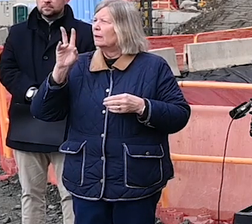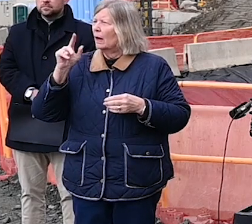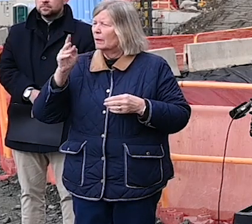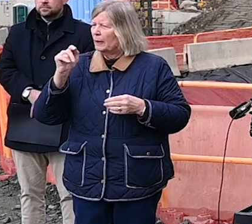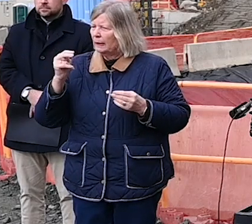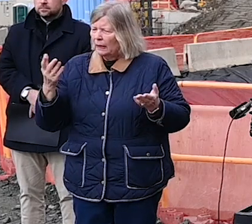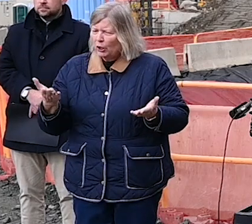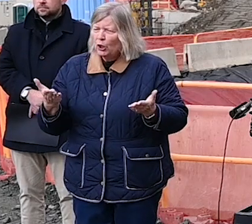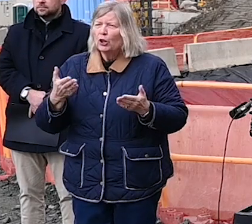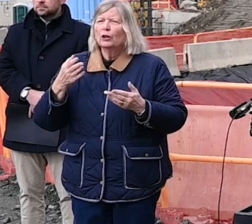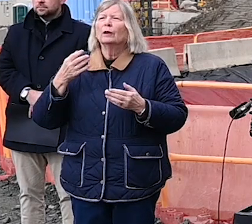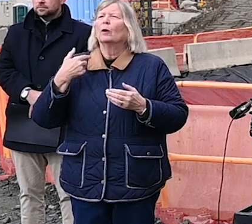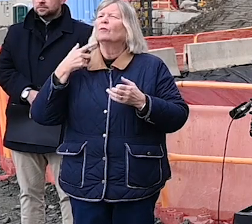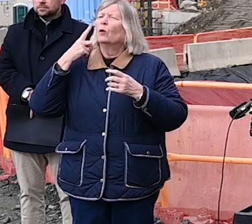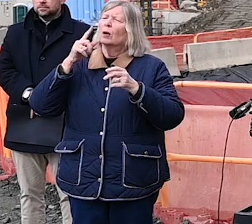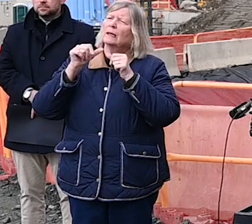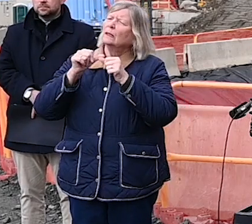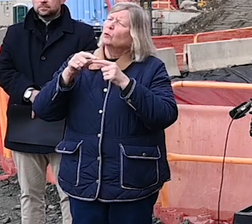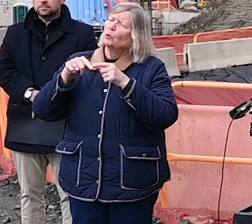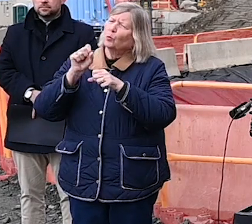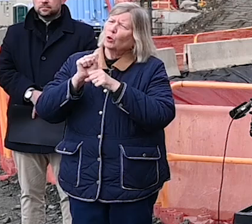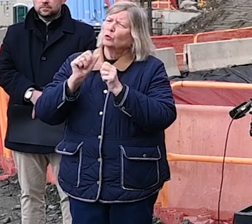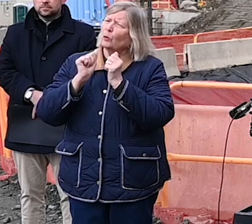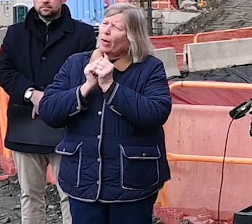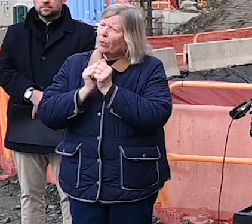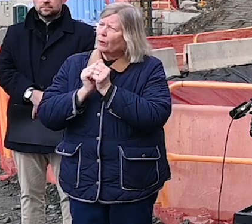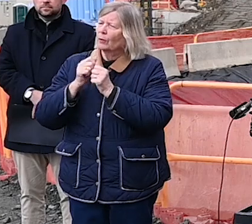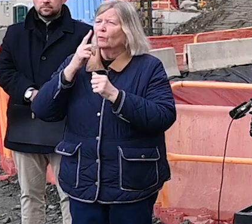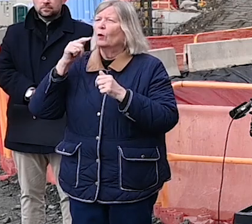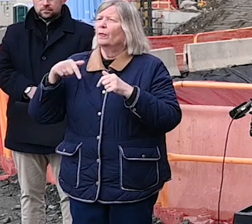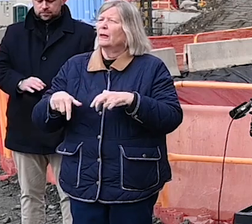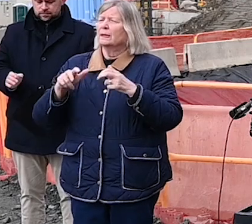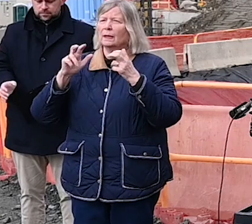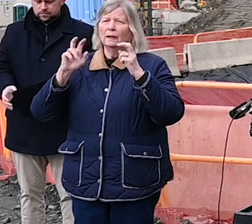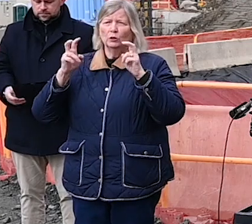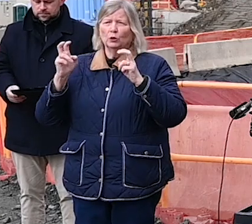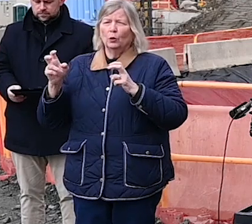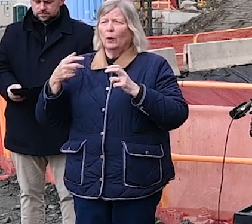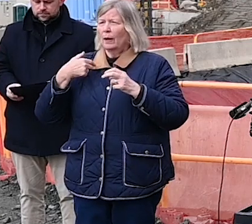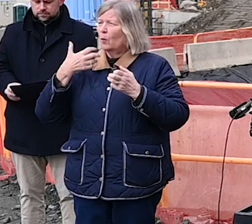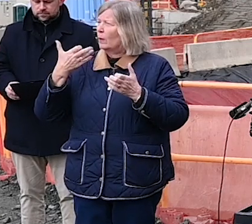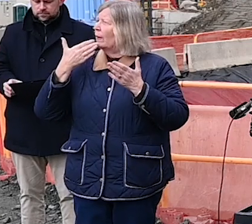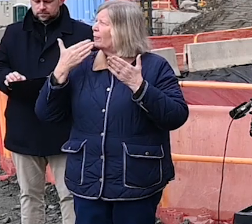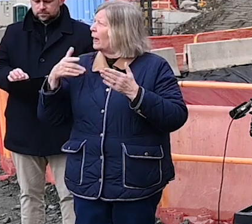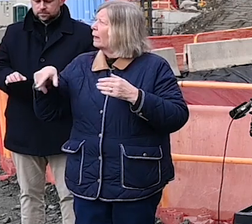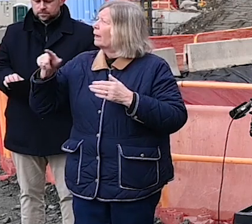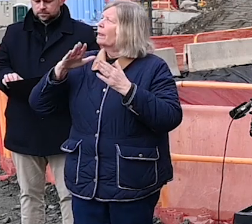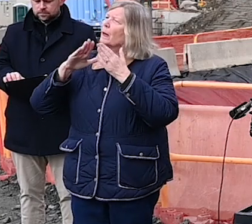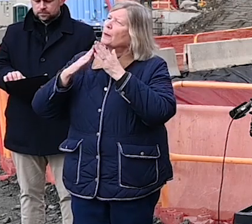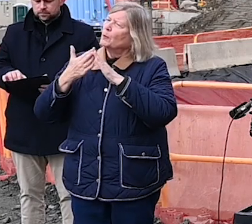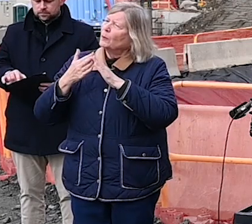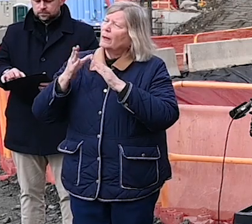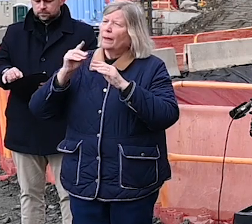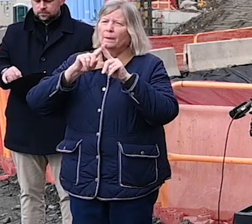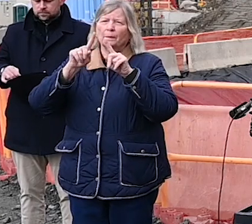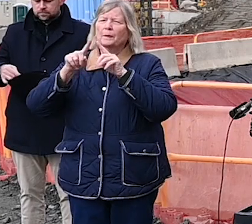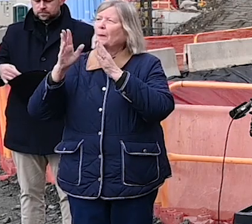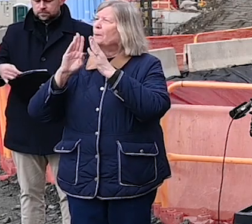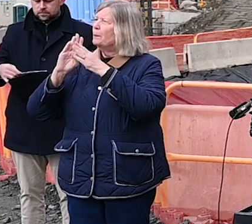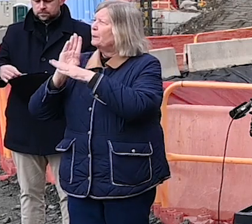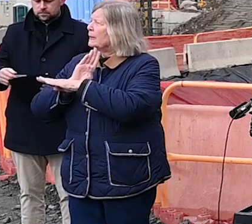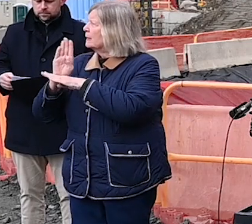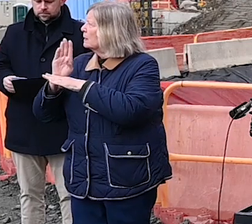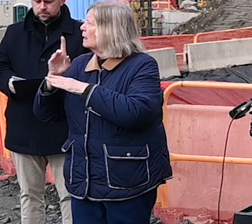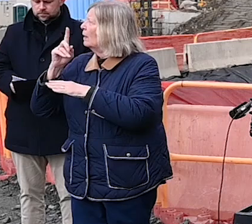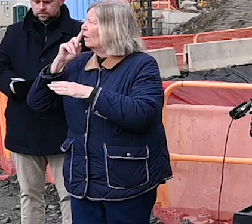here, for continuing to work together on this issue. And I want to thank the community and the businesses for